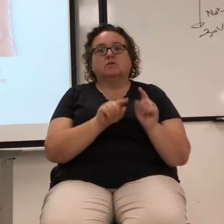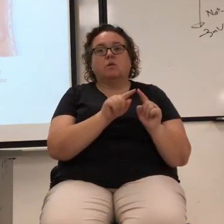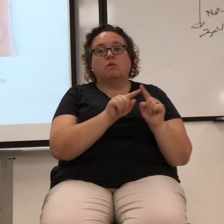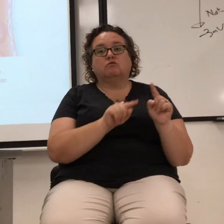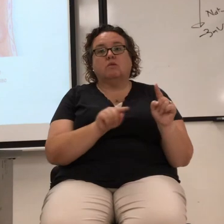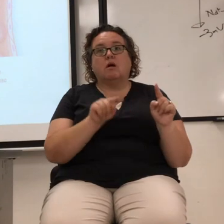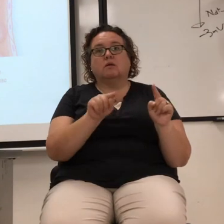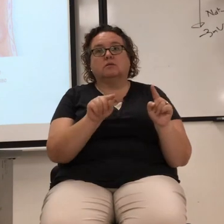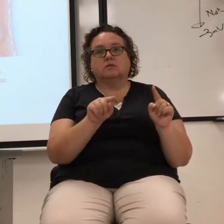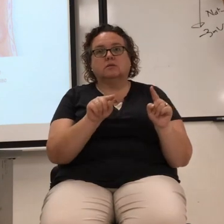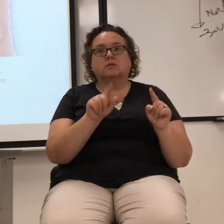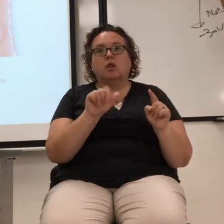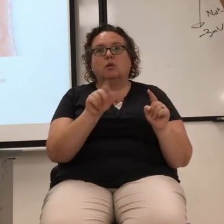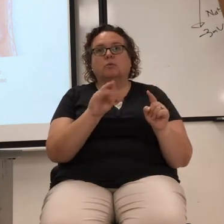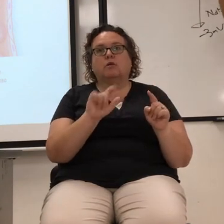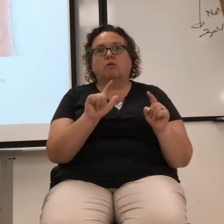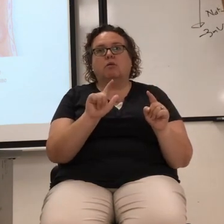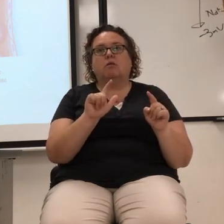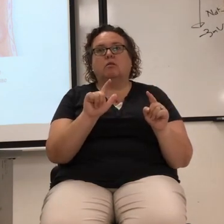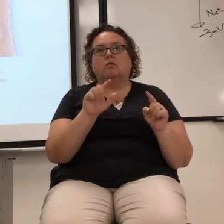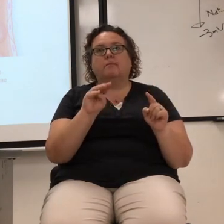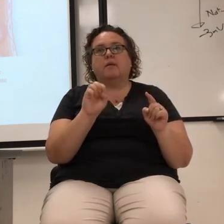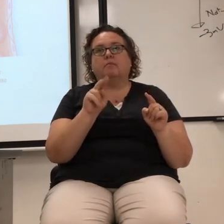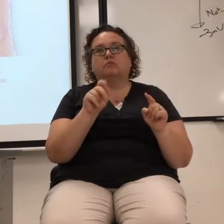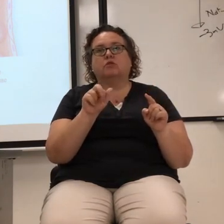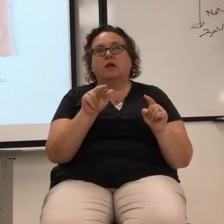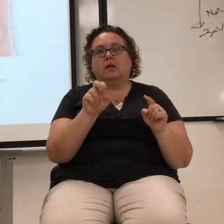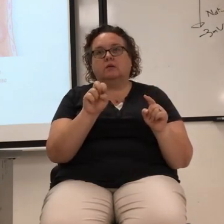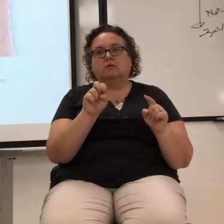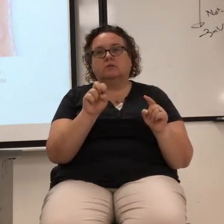this luminal membrane,